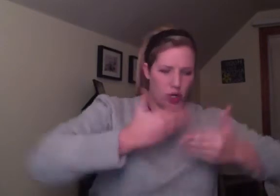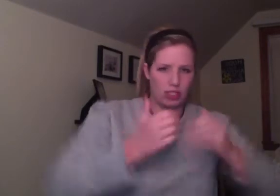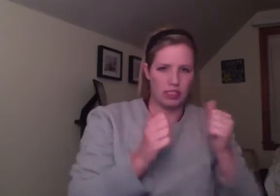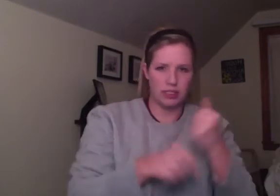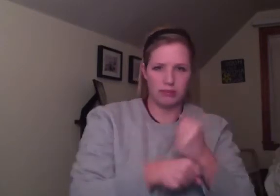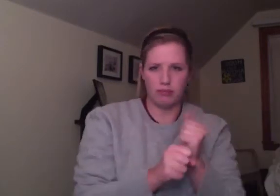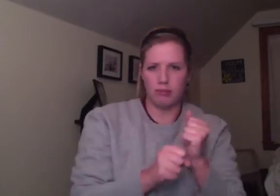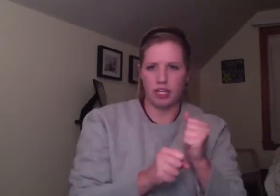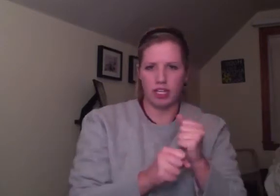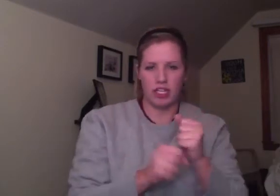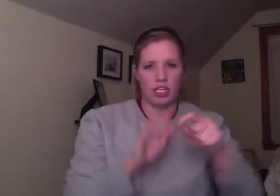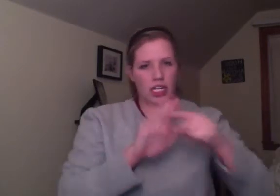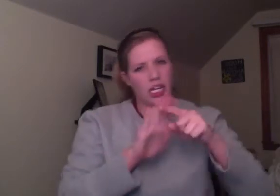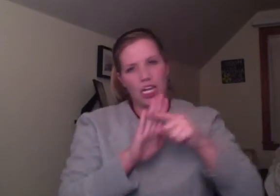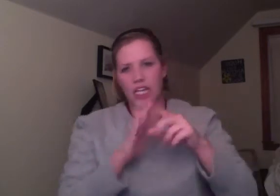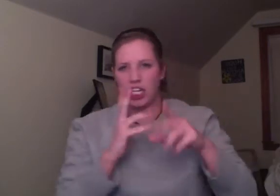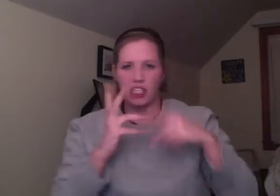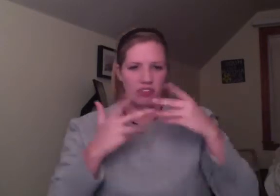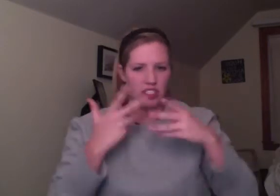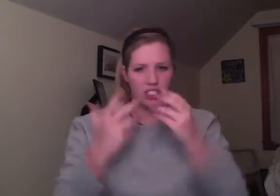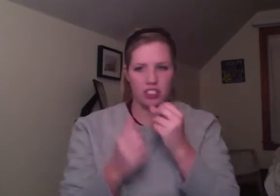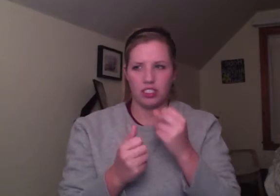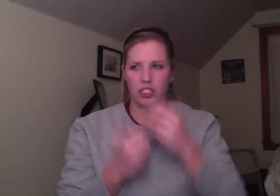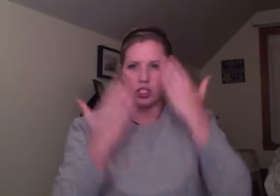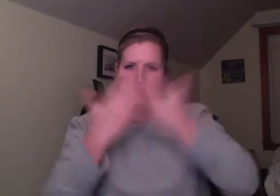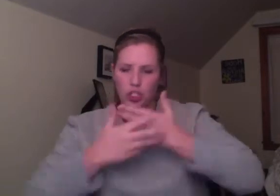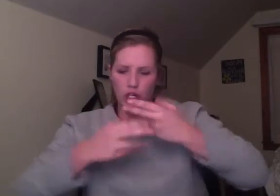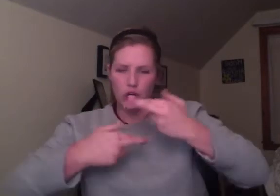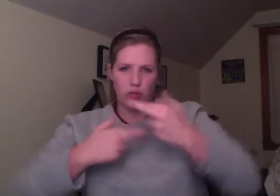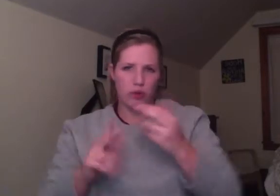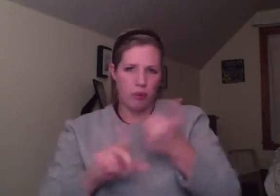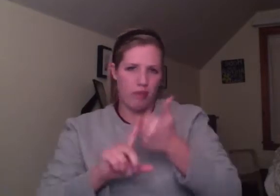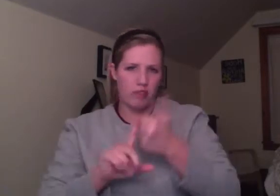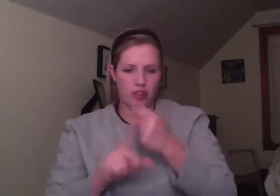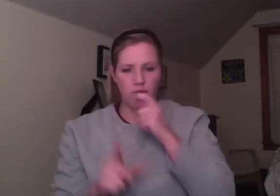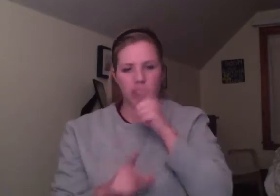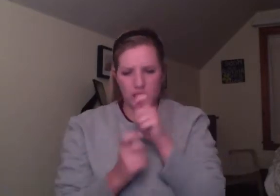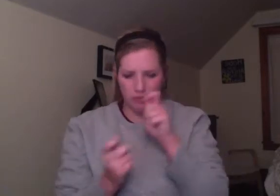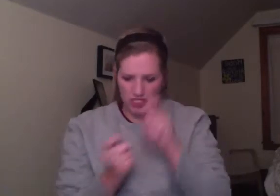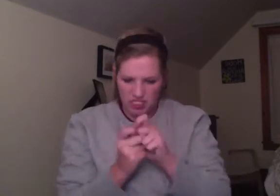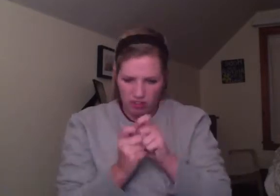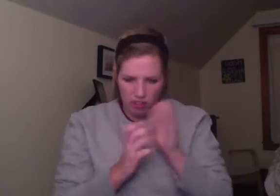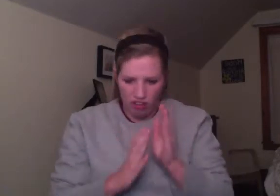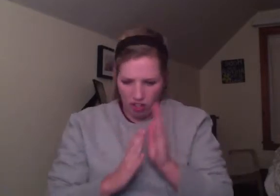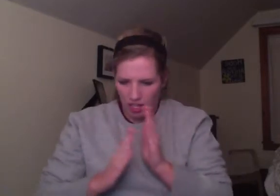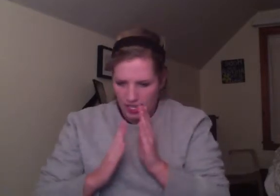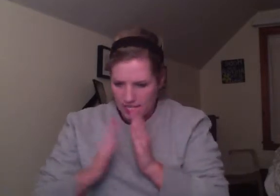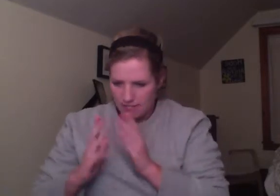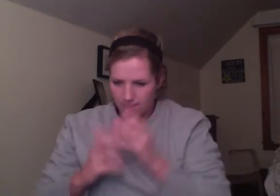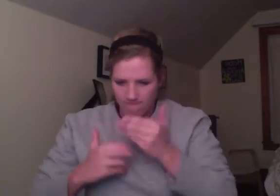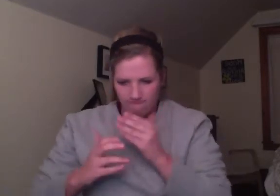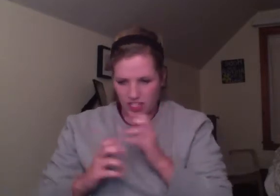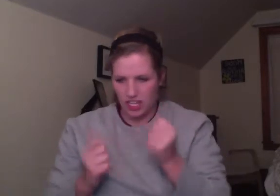darkroom is really an art form in itself. It's a very meticulous process of getting the image the way you want it to look.